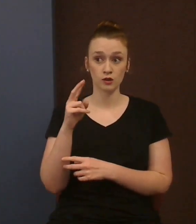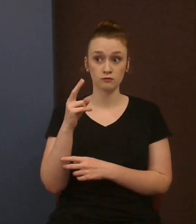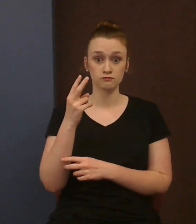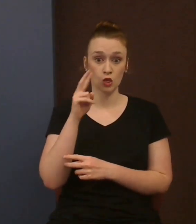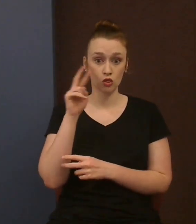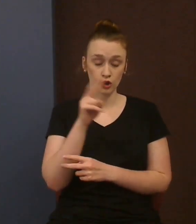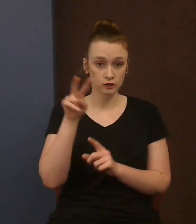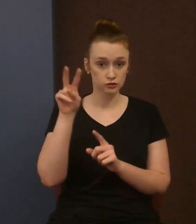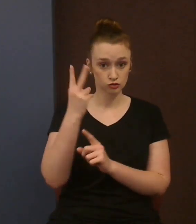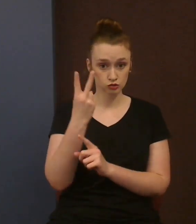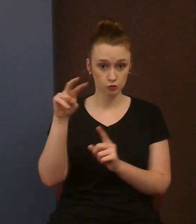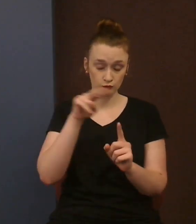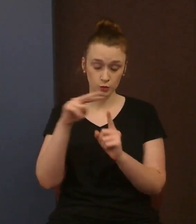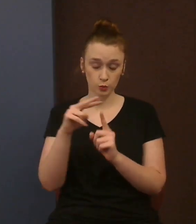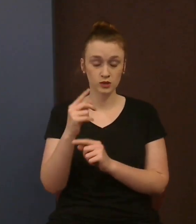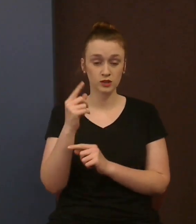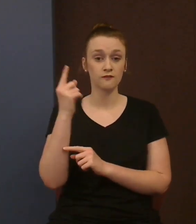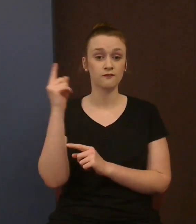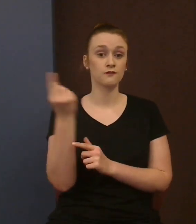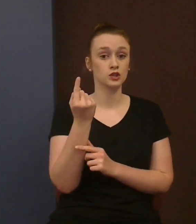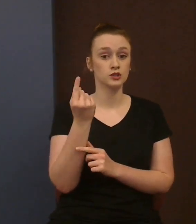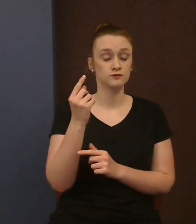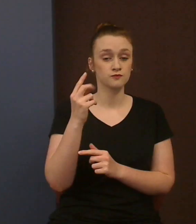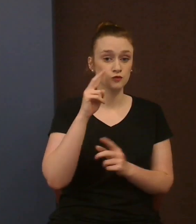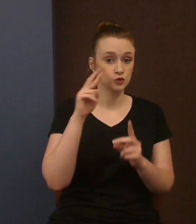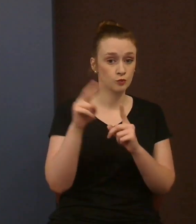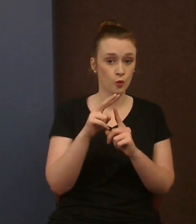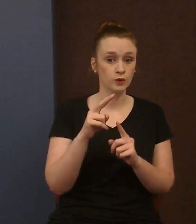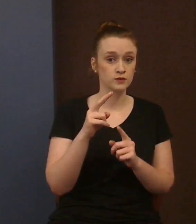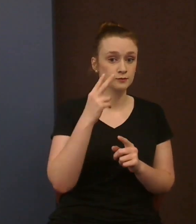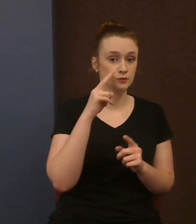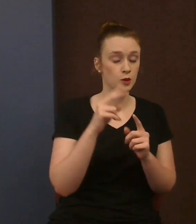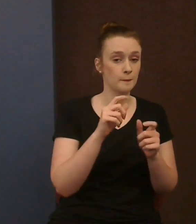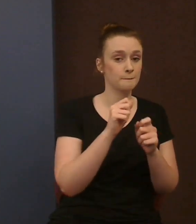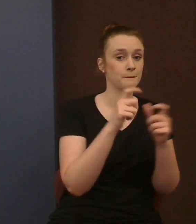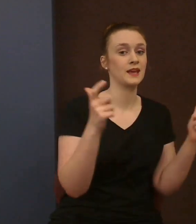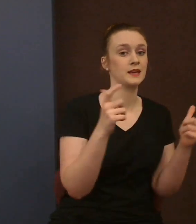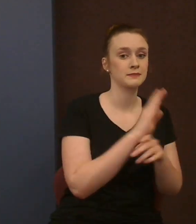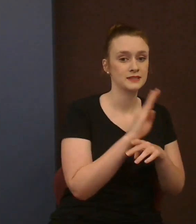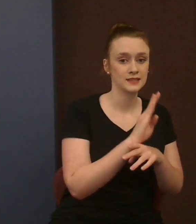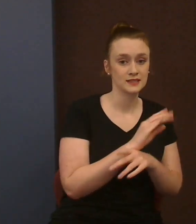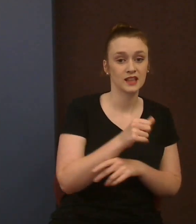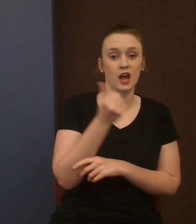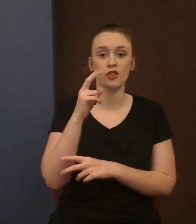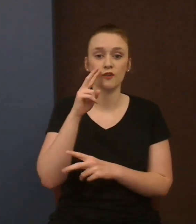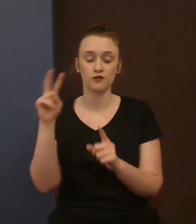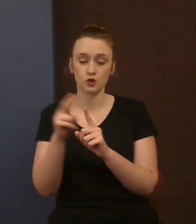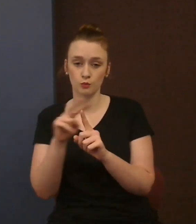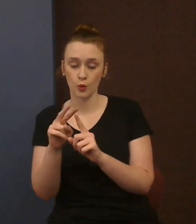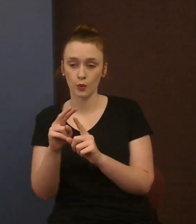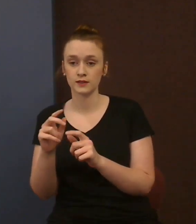look at is the viewpoint of big business. The other viewpoint we're going to look at is the viewpoint of the American